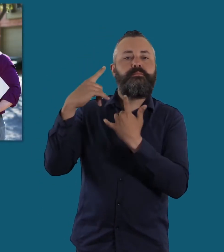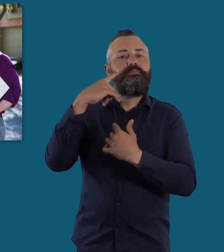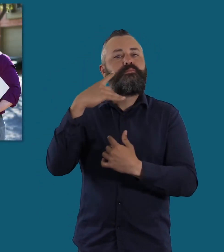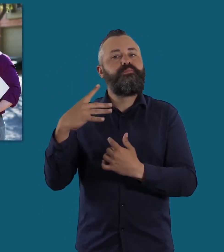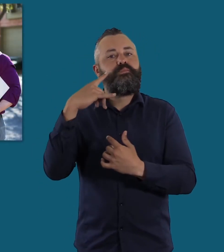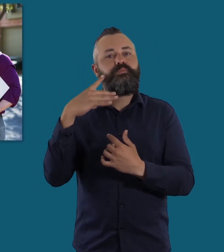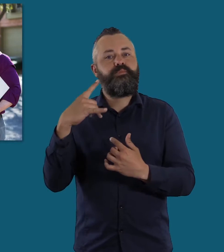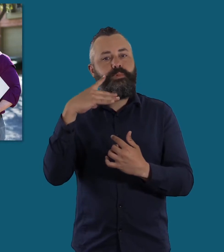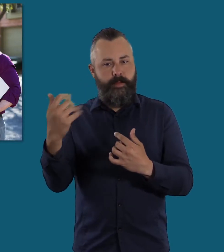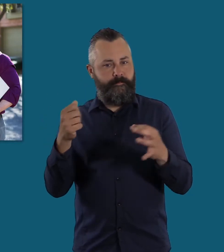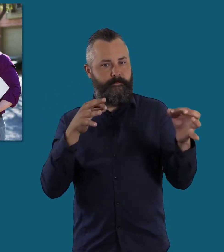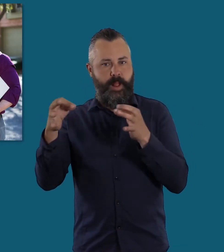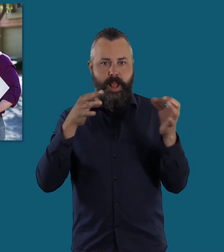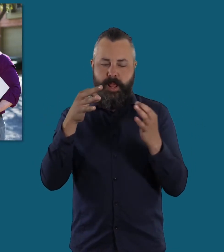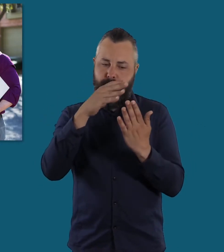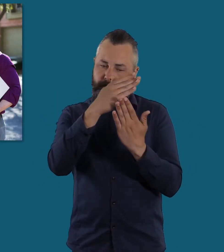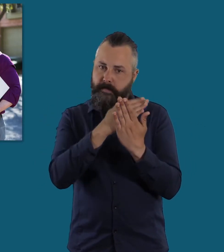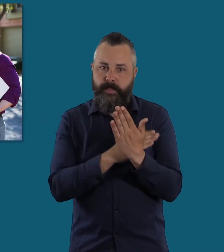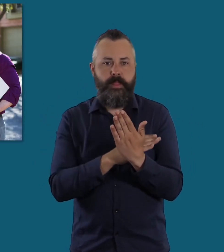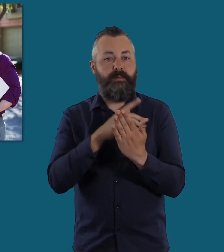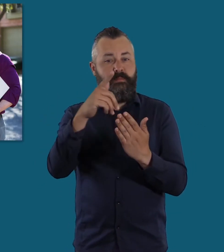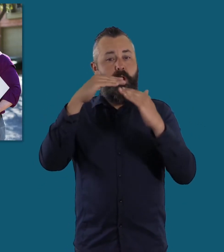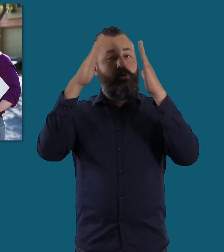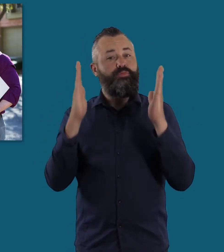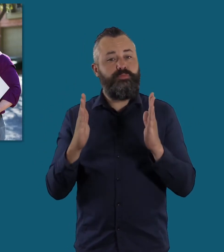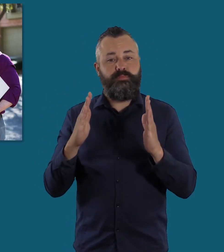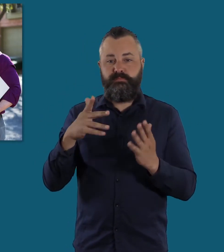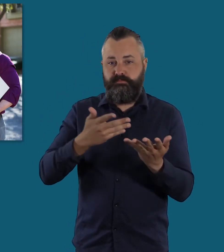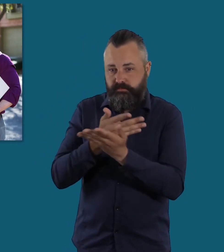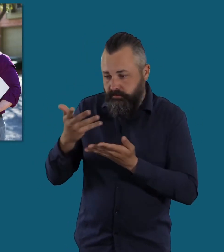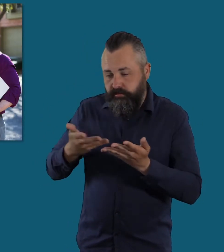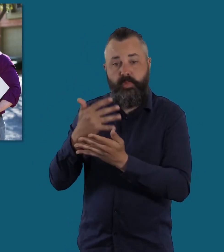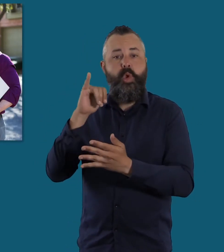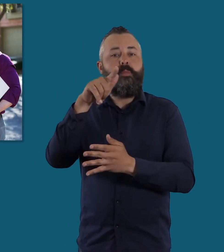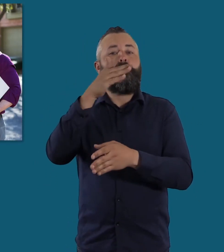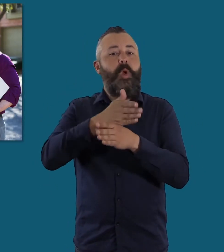To help households and businesses plan for tsunami, information is available online in each state.